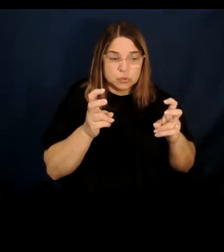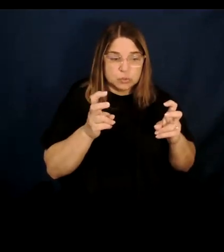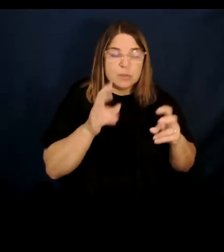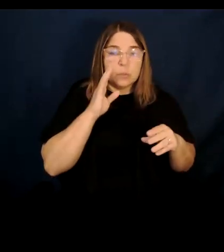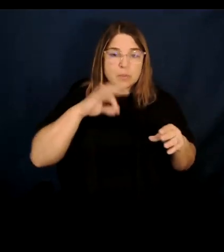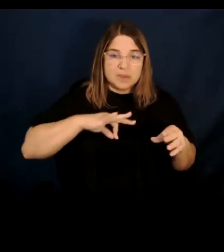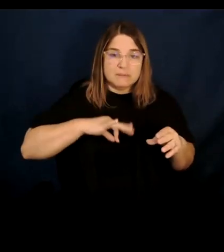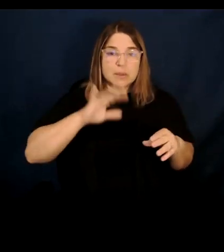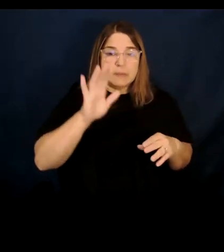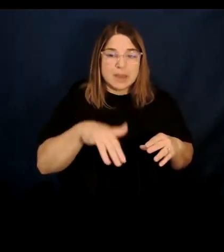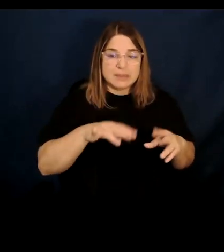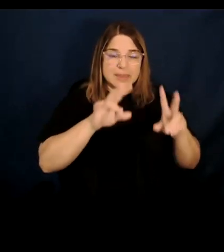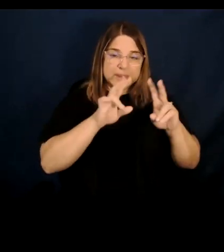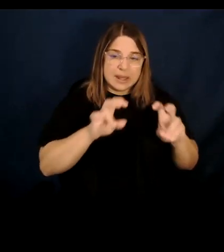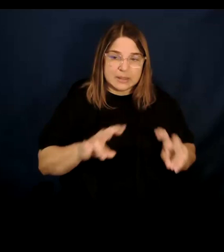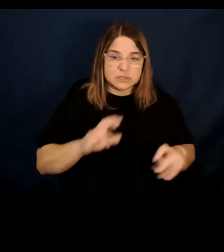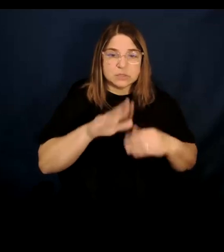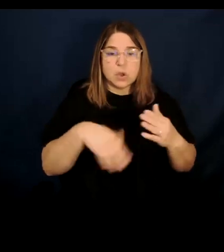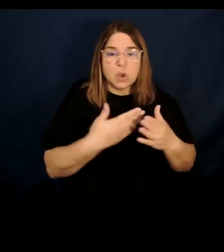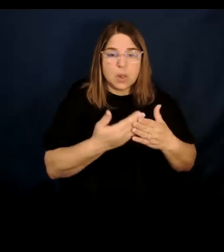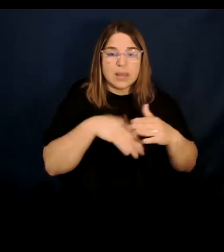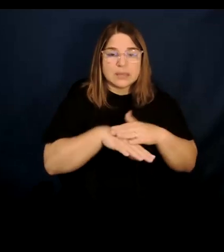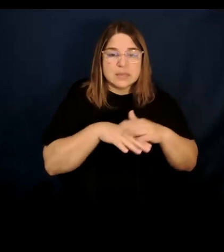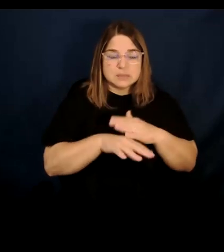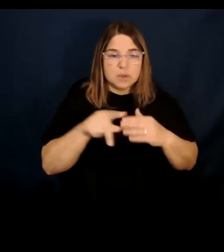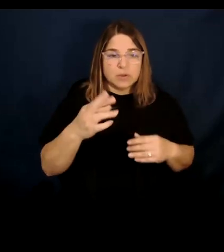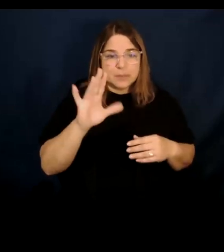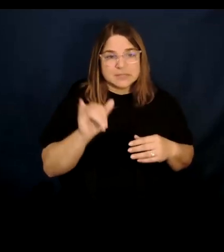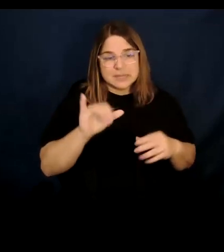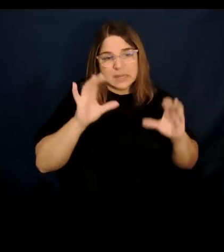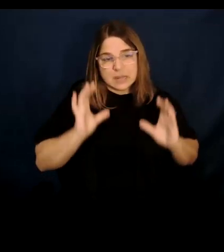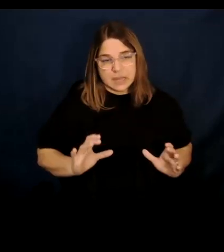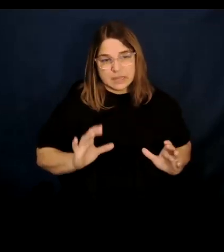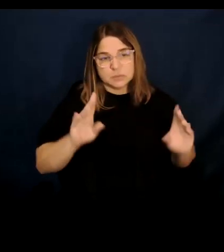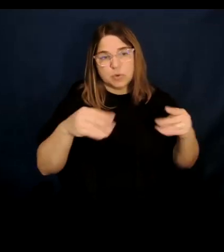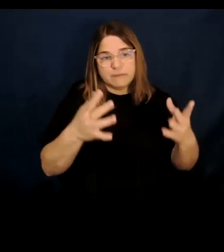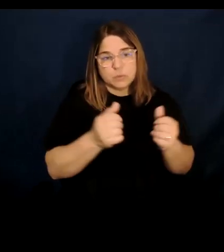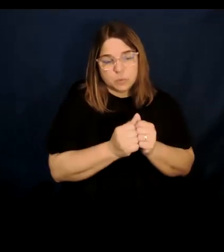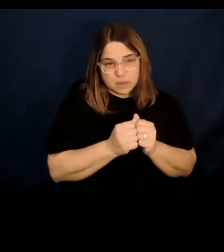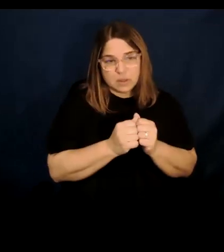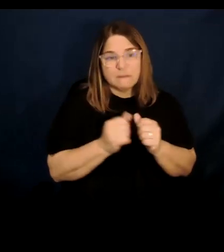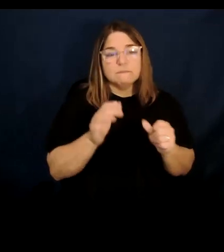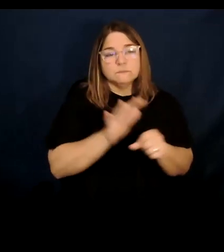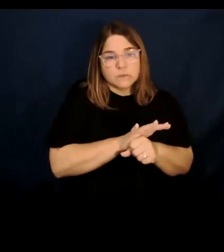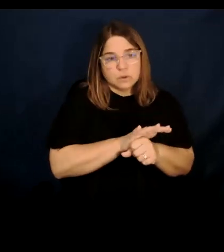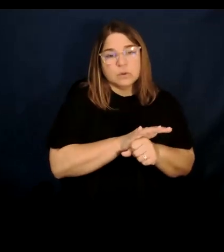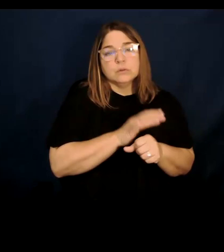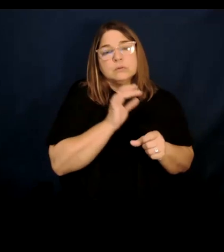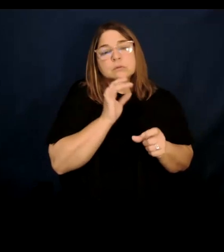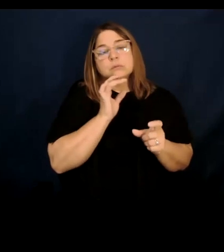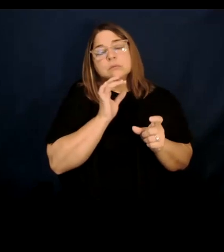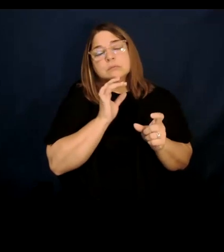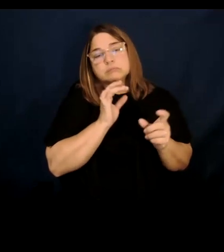analysis. All Accessible Pharmacy clients are provided with a comprehensive clinical evaluation of their medications,